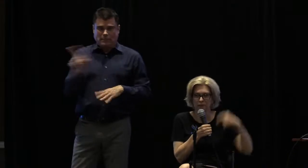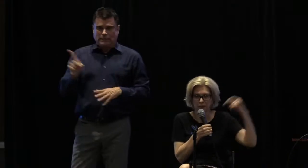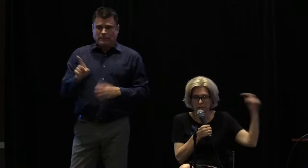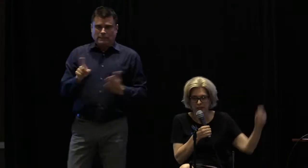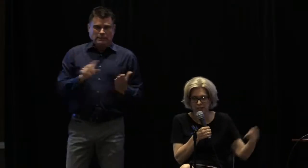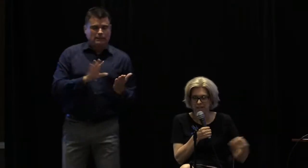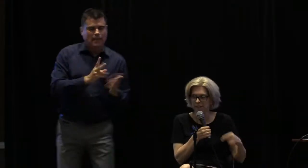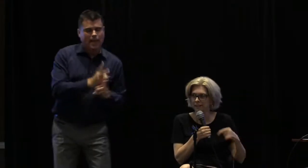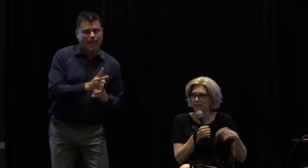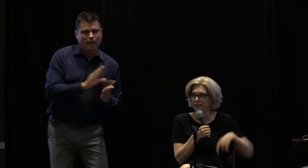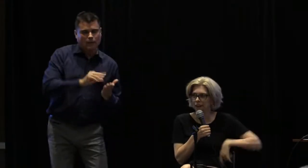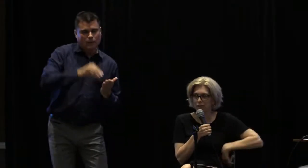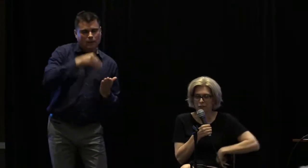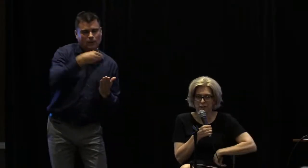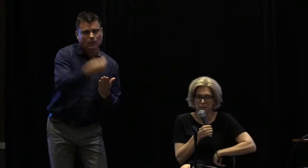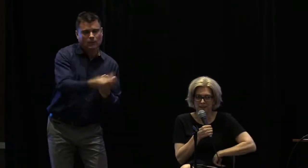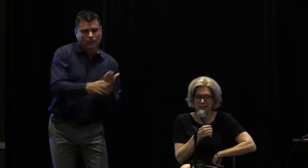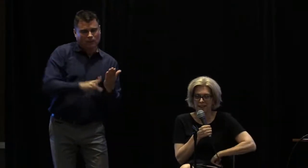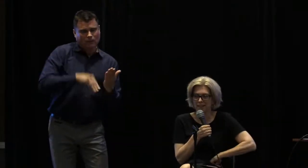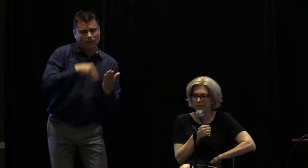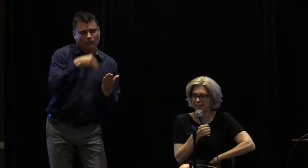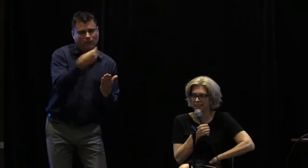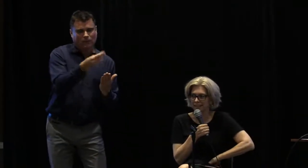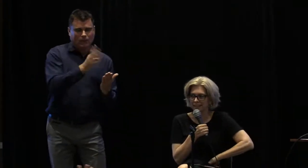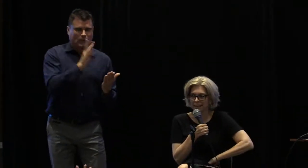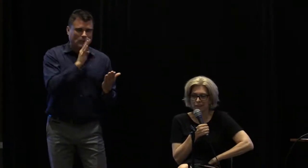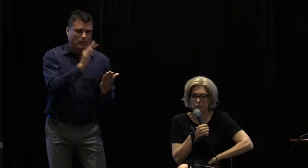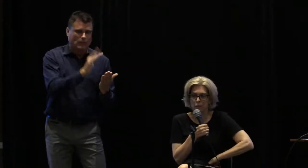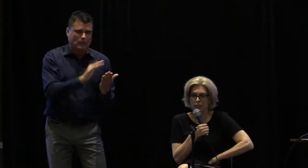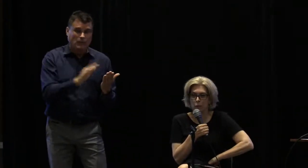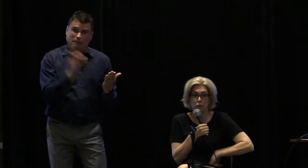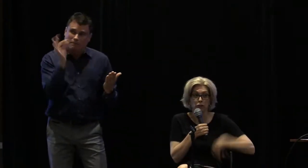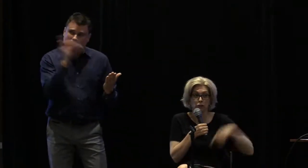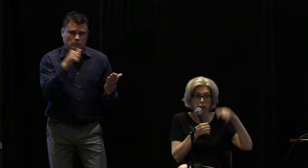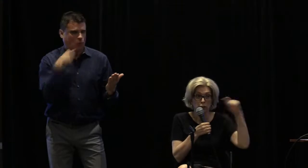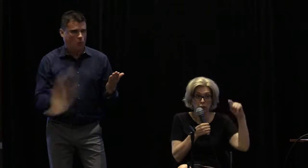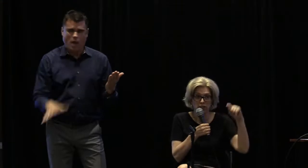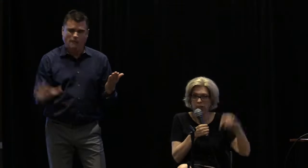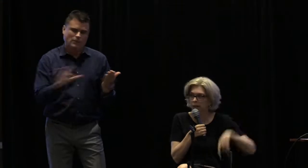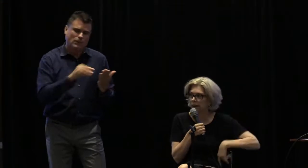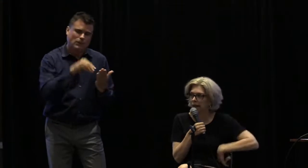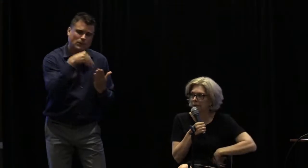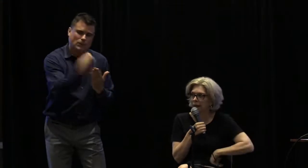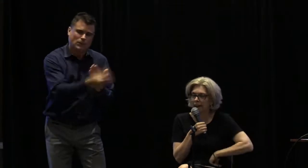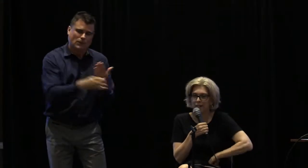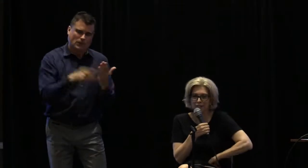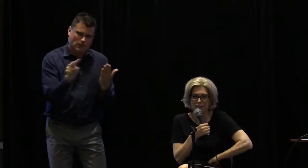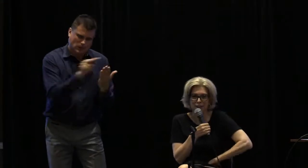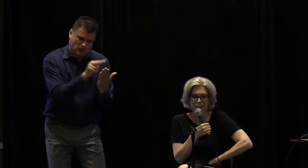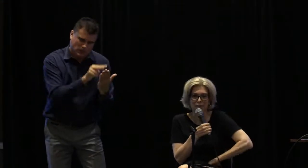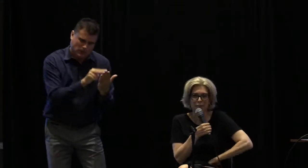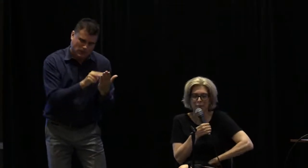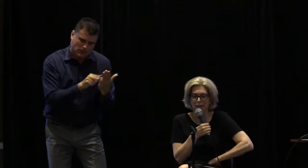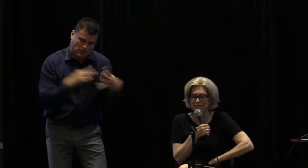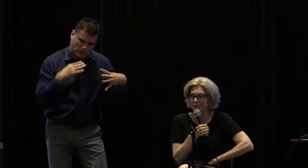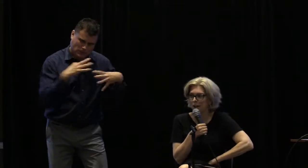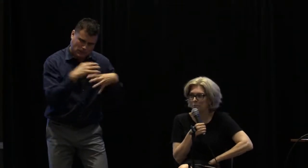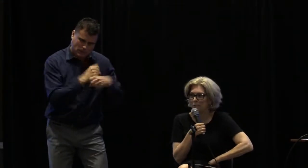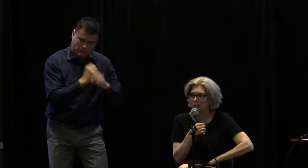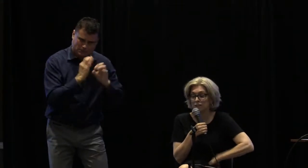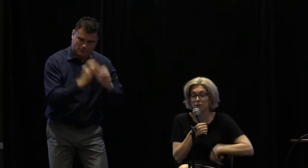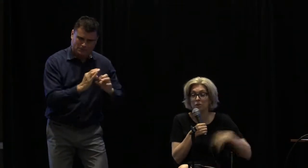all the pages and careful not to miss anything. And he even read the word conclusion ahead of his concluding